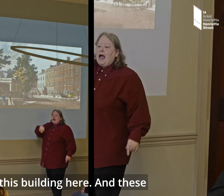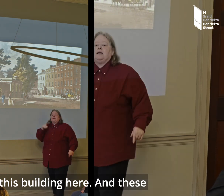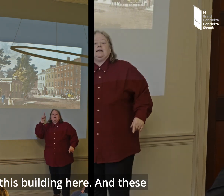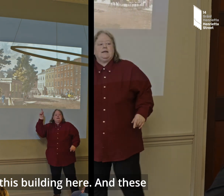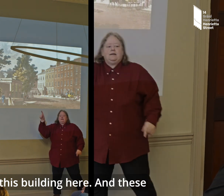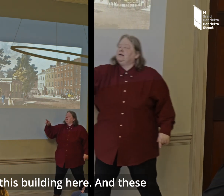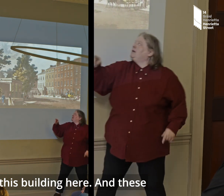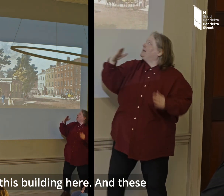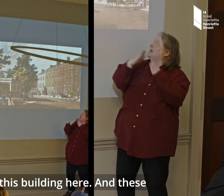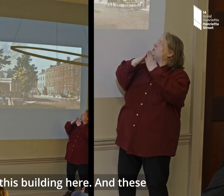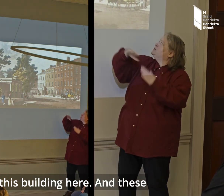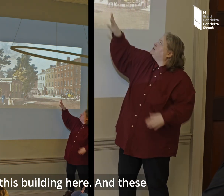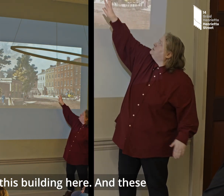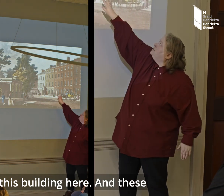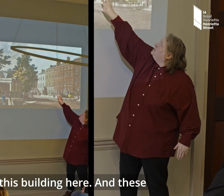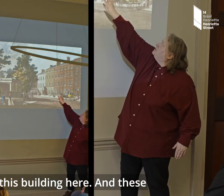here.